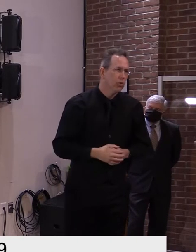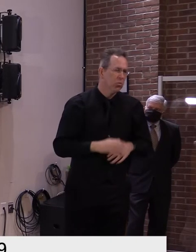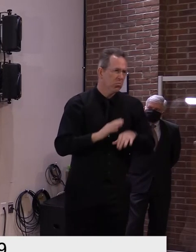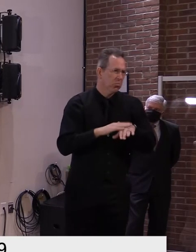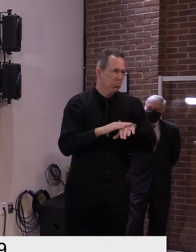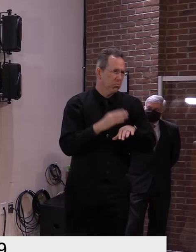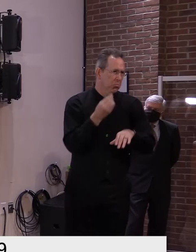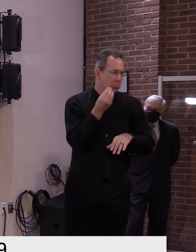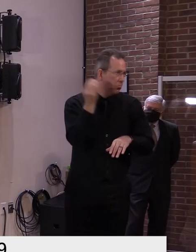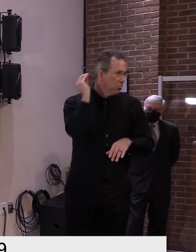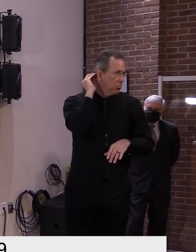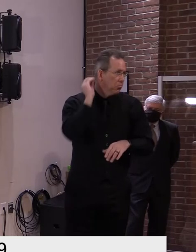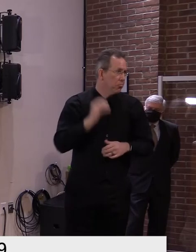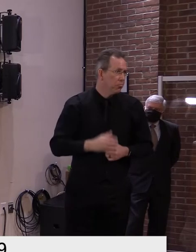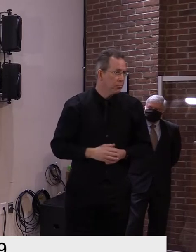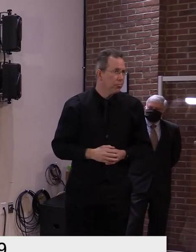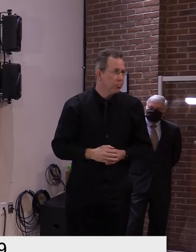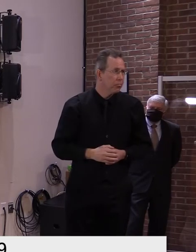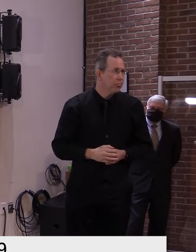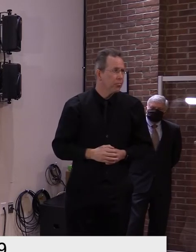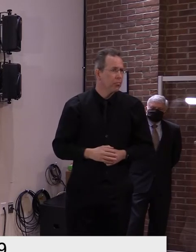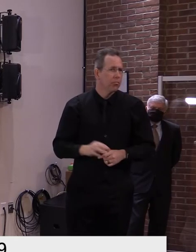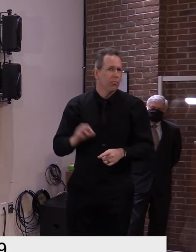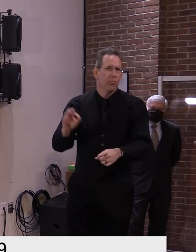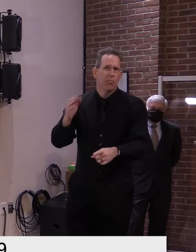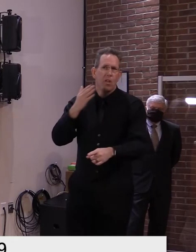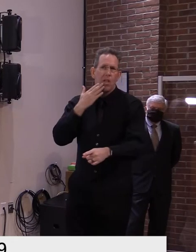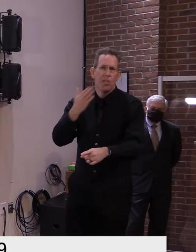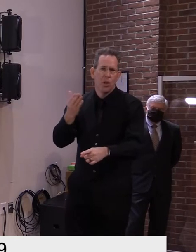Okay, great. That's what I was wondering. Thanks.